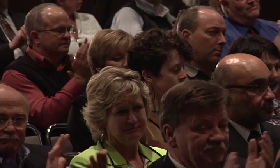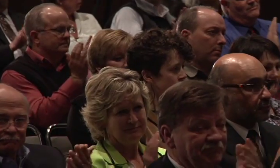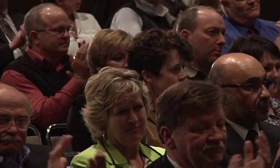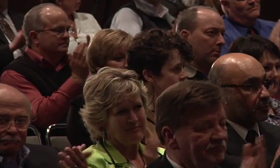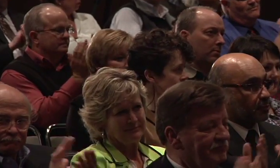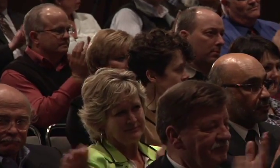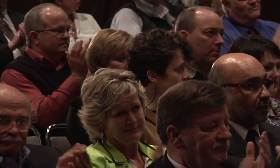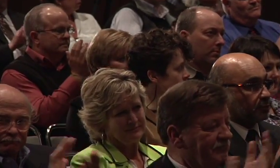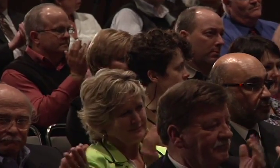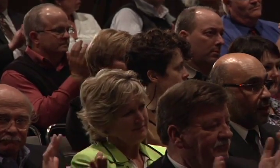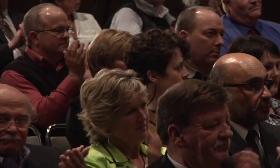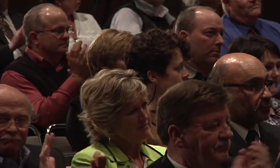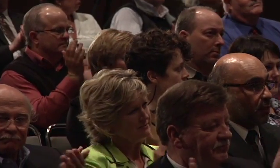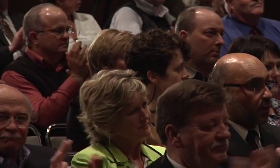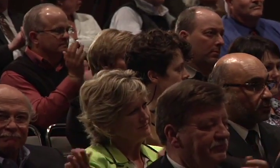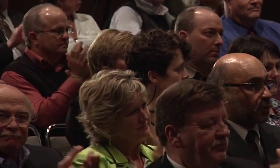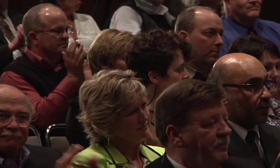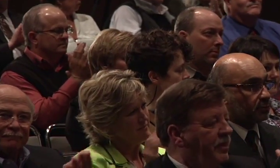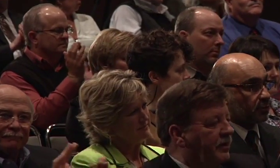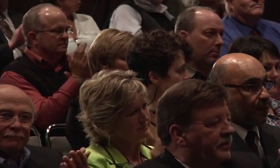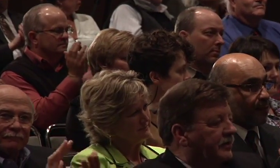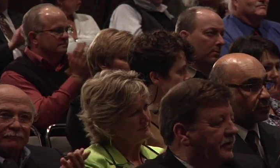applause.